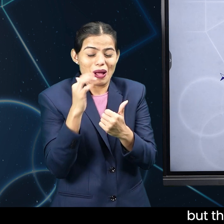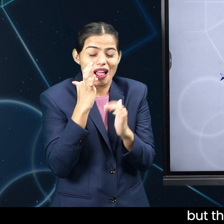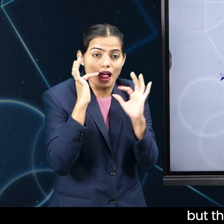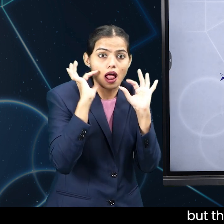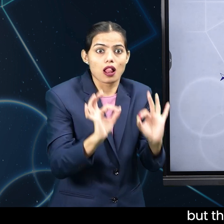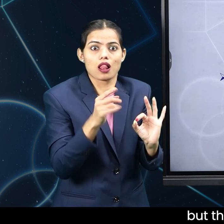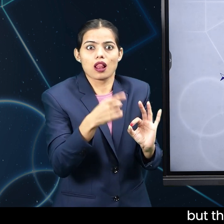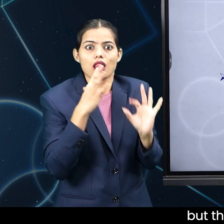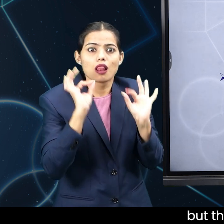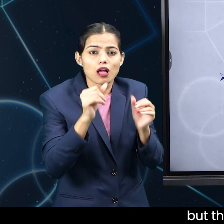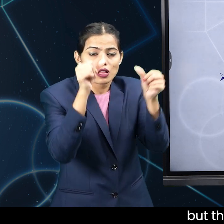known.